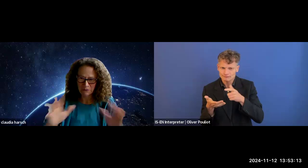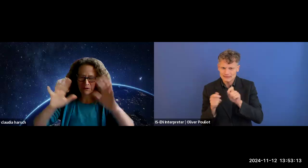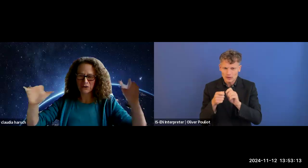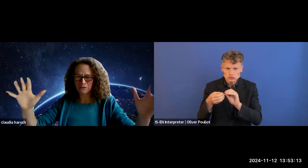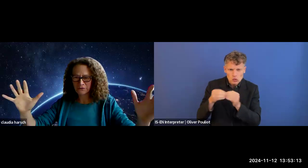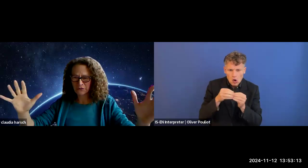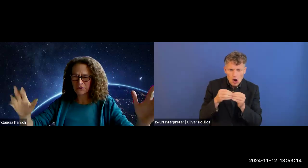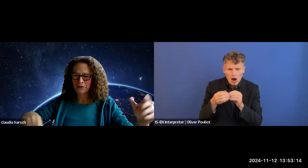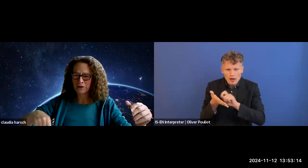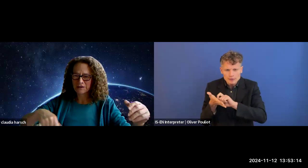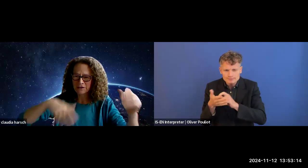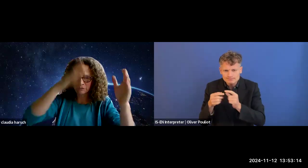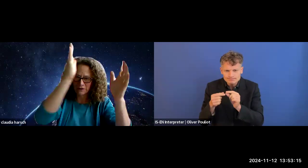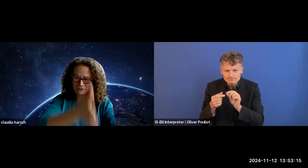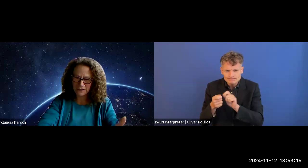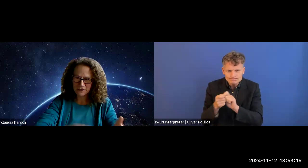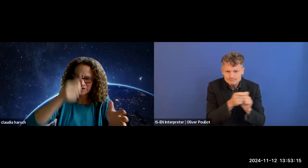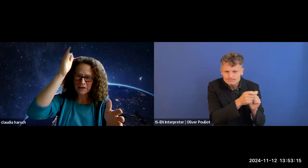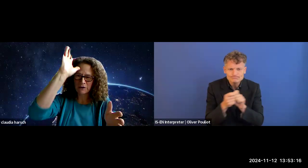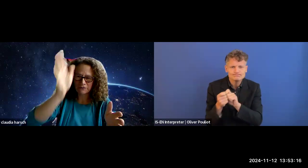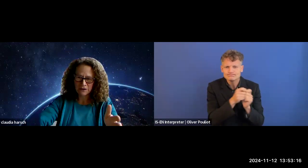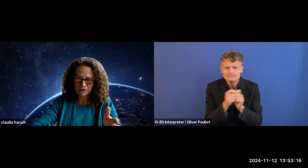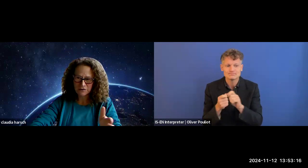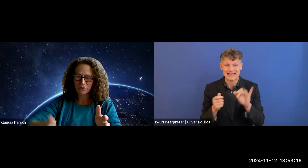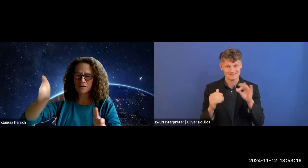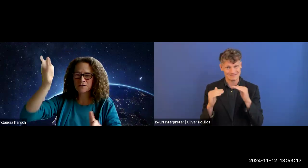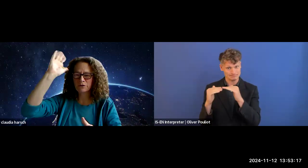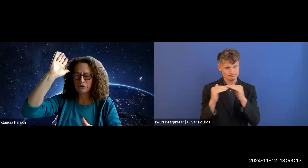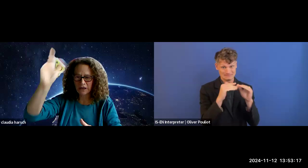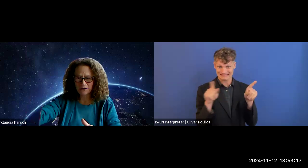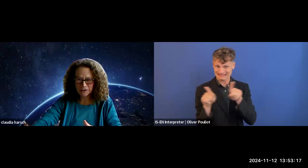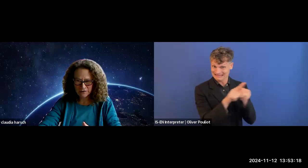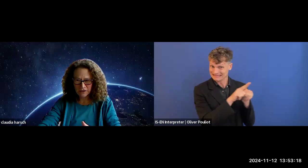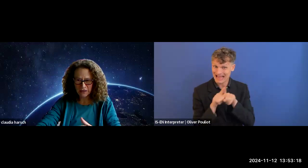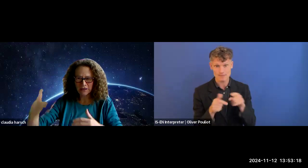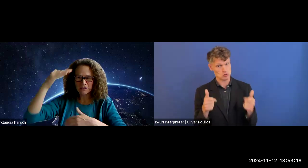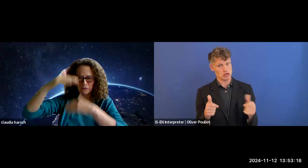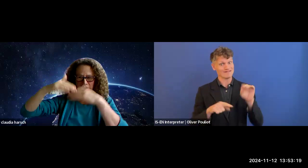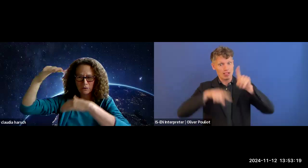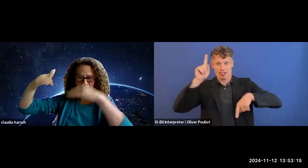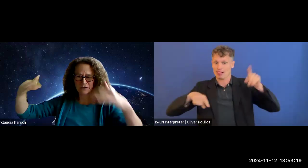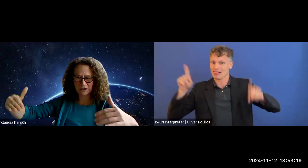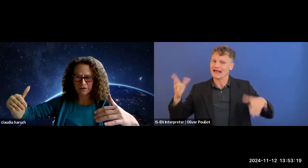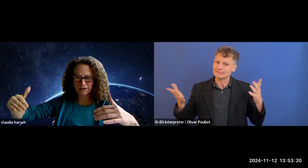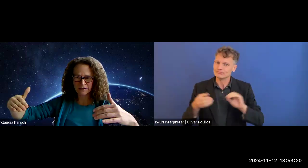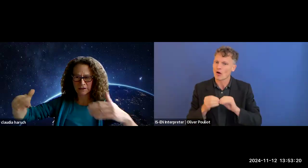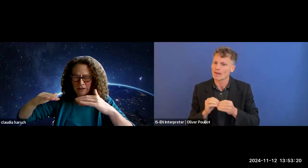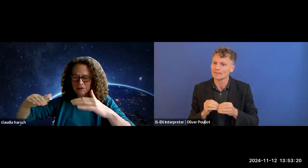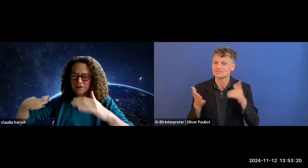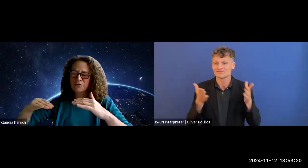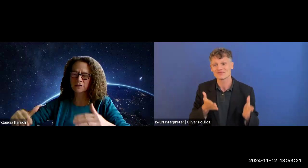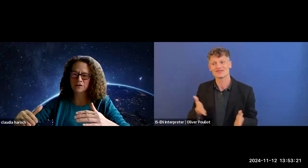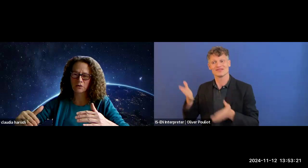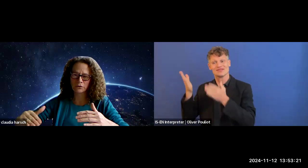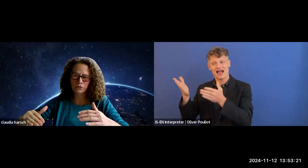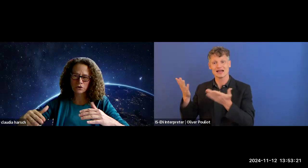You remember my overview where I said we have the rating scale, we have the test scores, then we do an IRT scaling, and then we go into standard setting. And